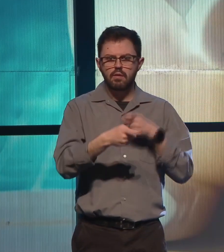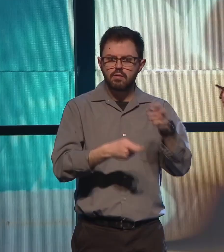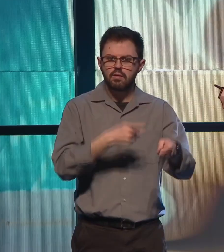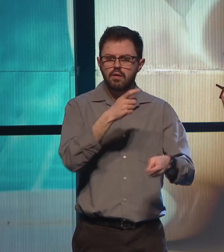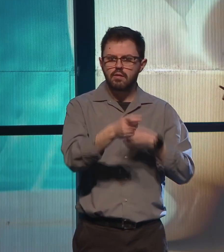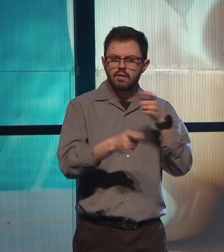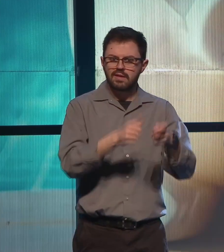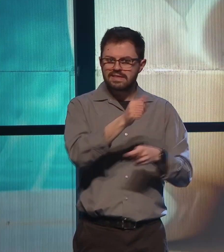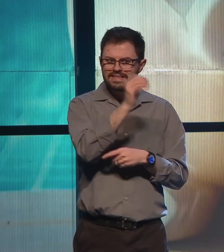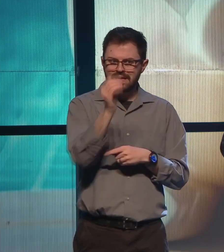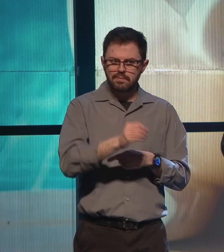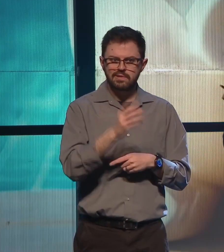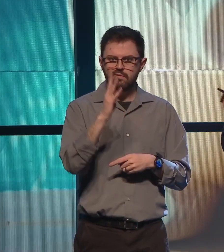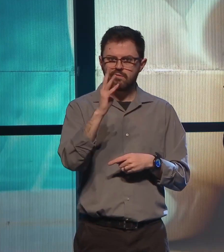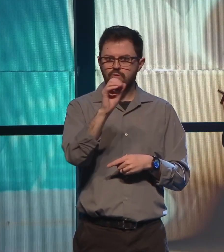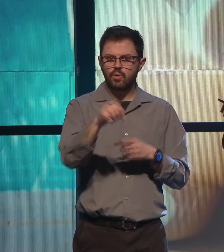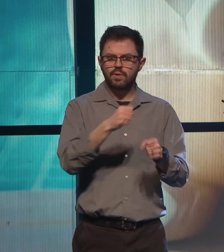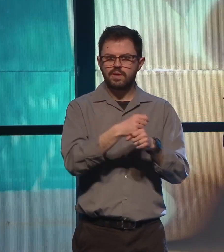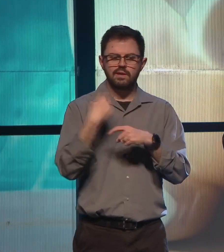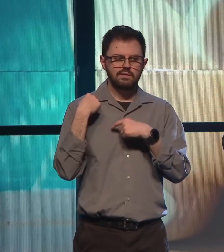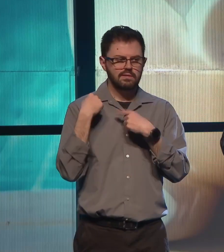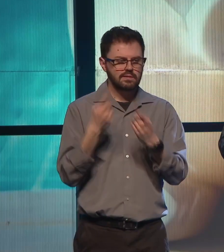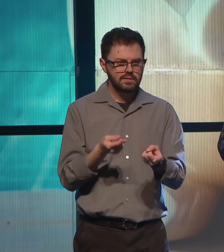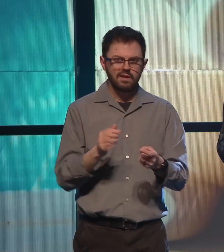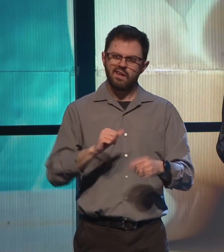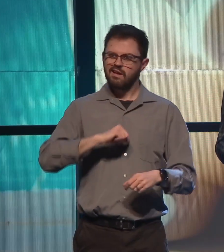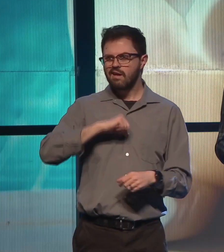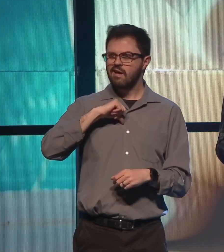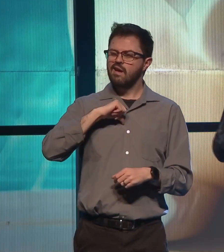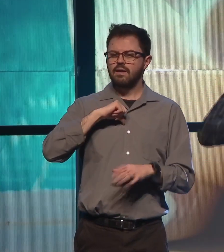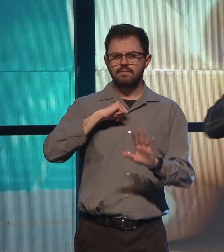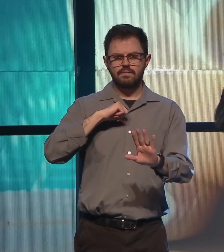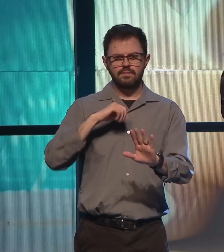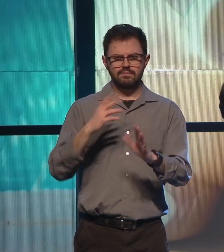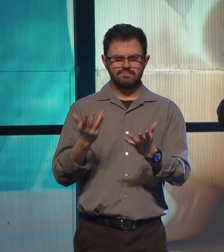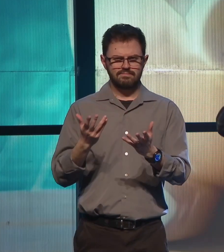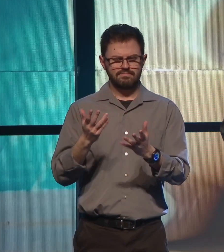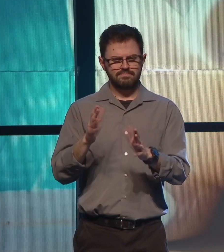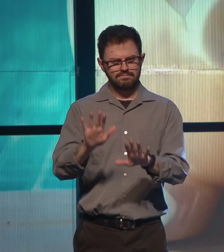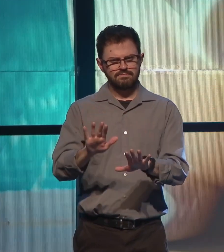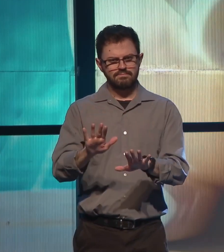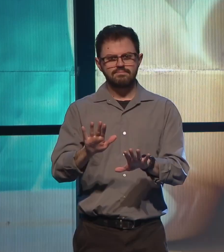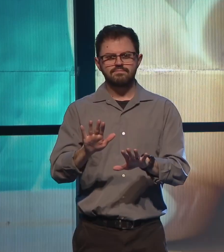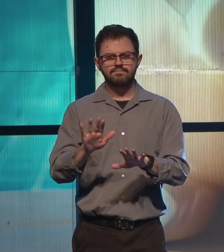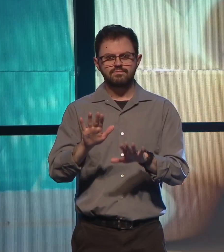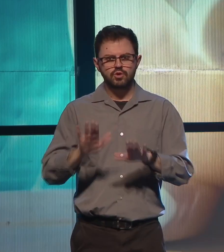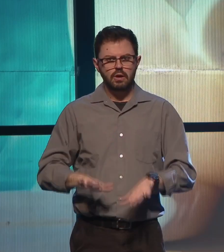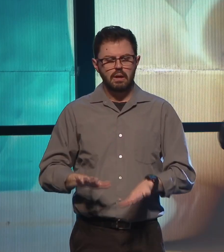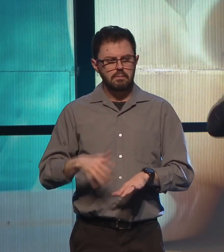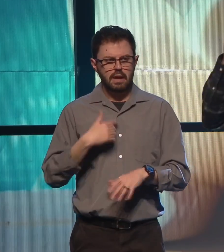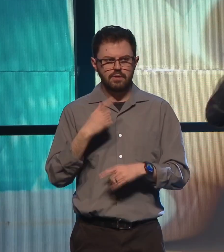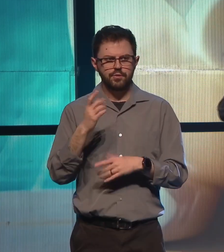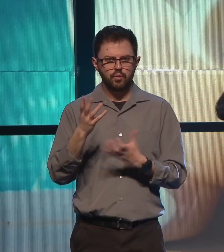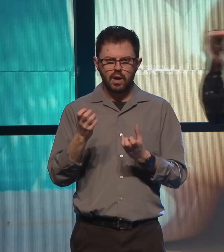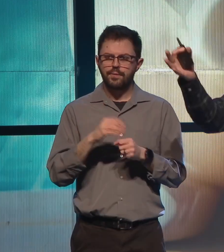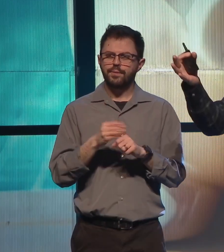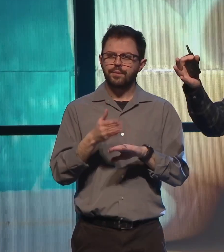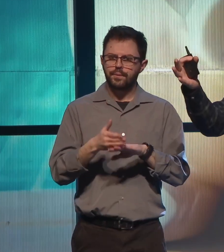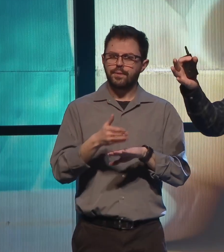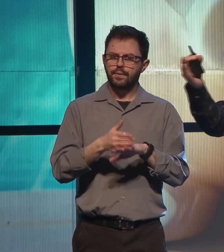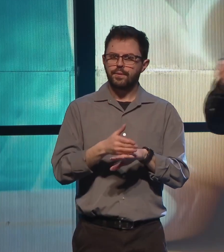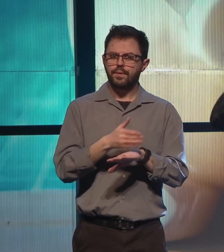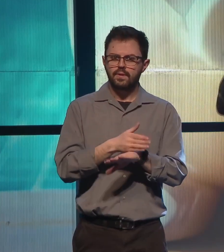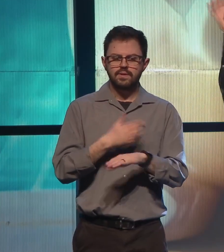that. I'm going to take a breath, right? We want to grow, okay? So just figure, okay, I want to give